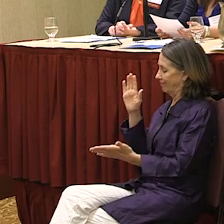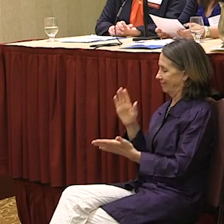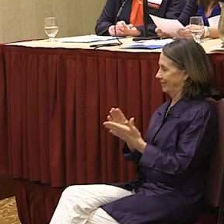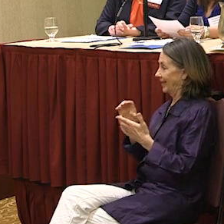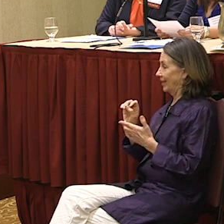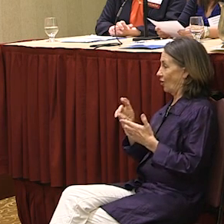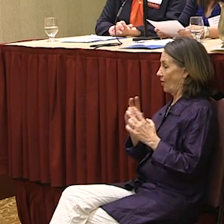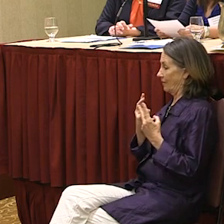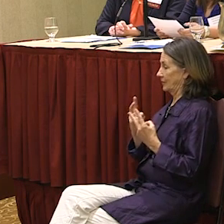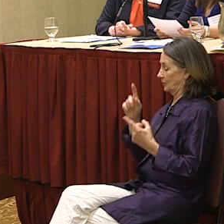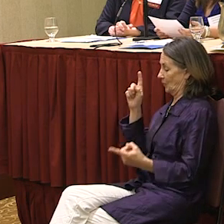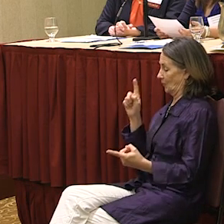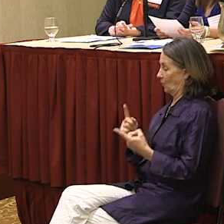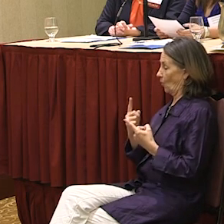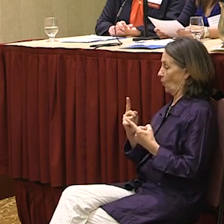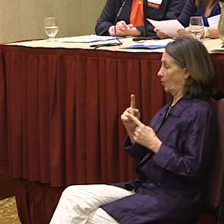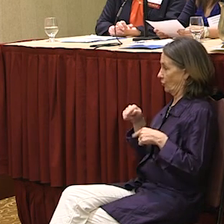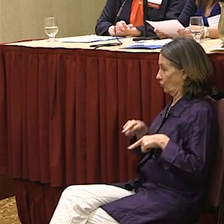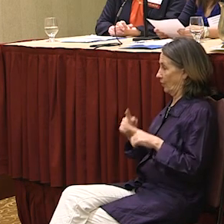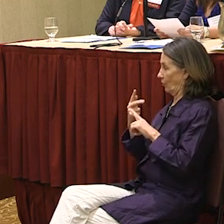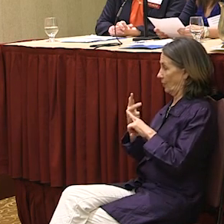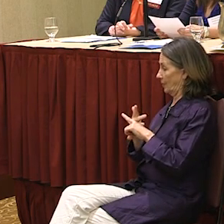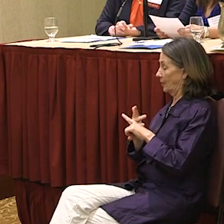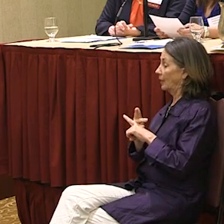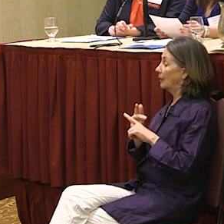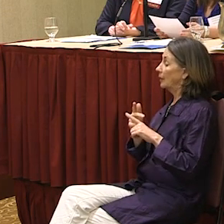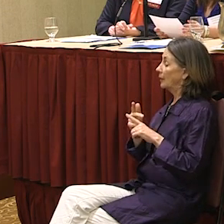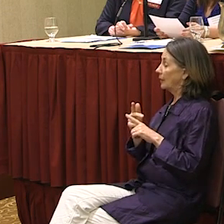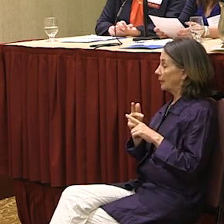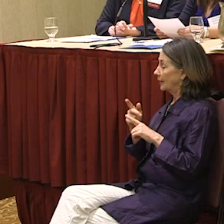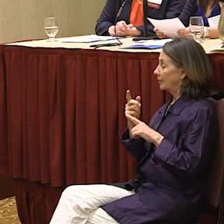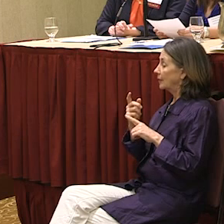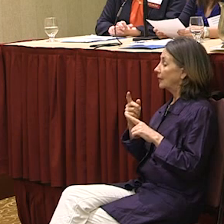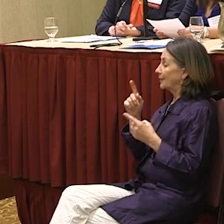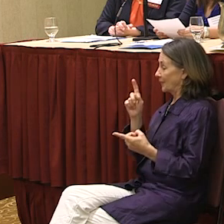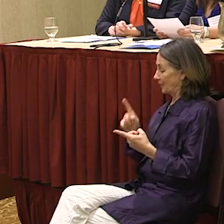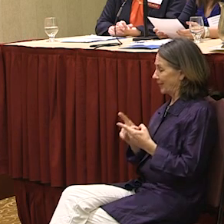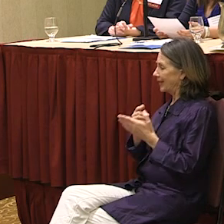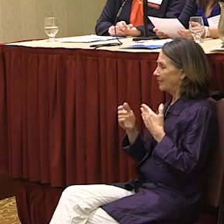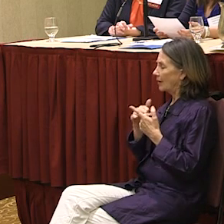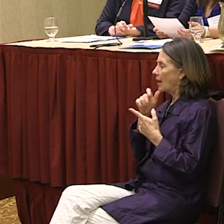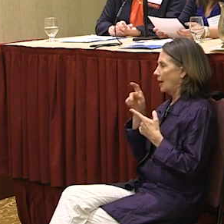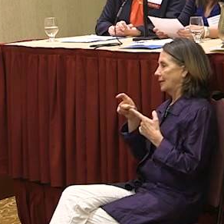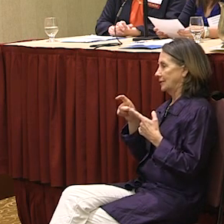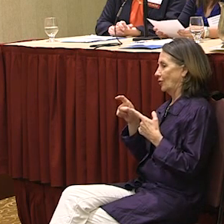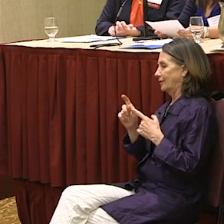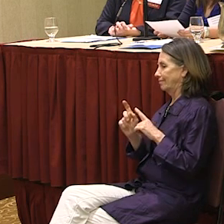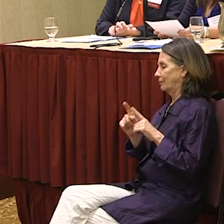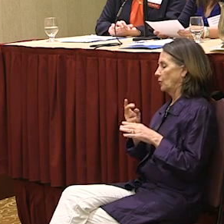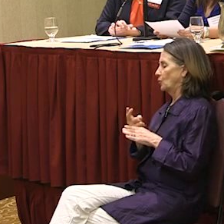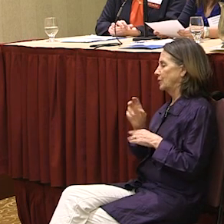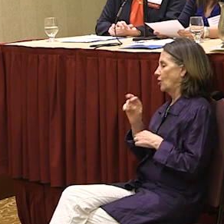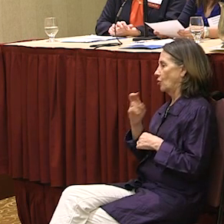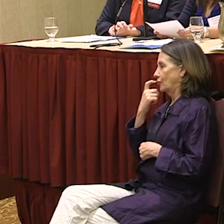in the past 3 months. Overall, her ED use has decreased, even though she has unnecessarily used the